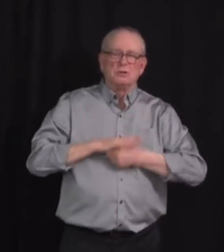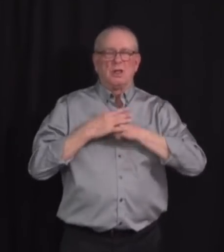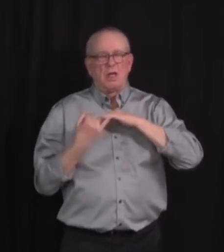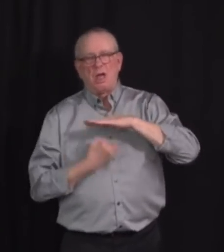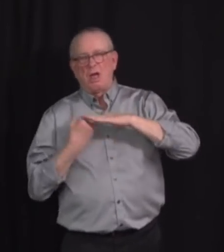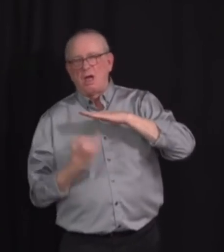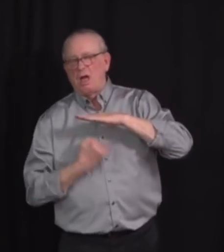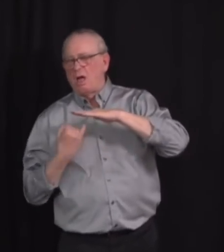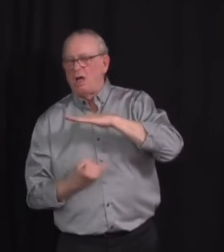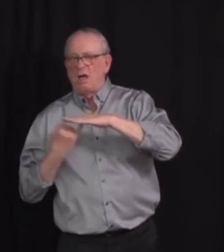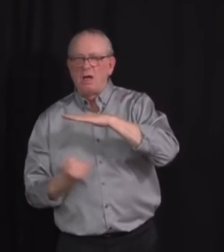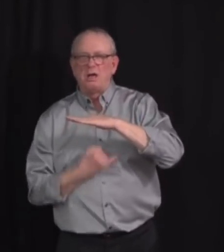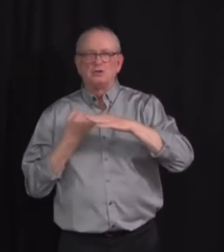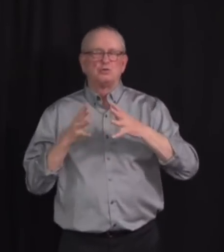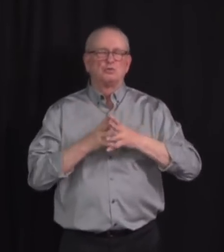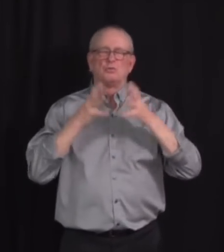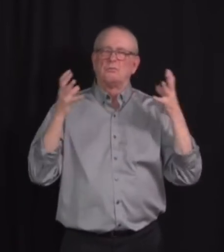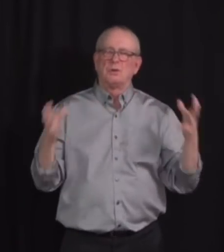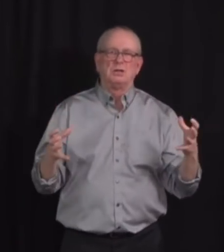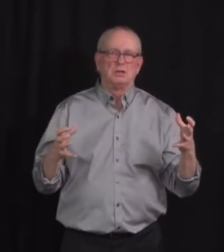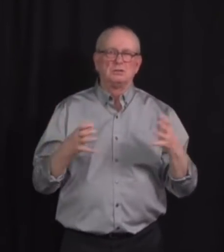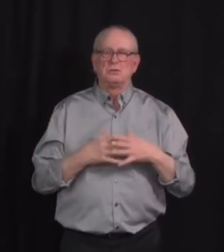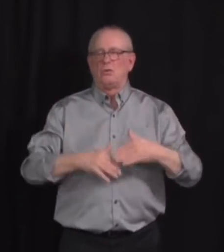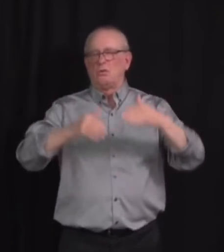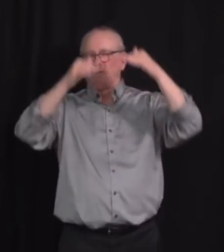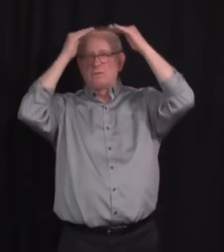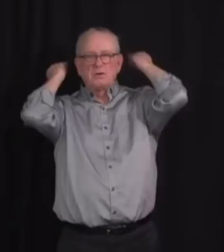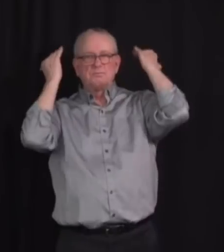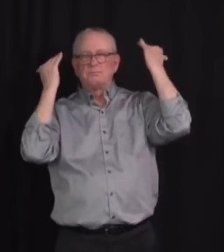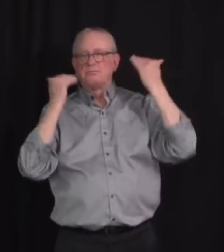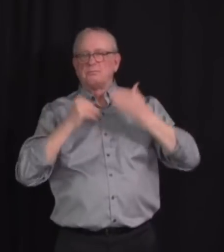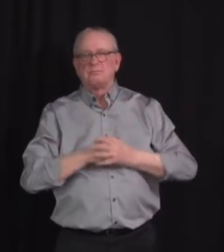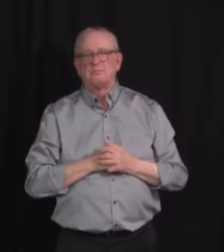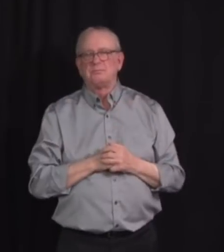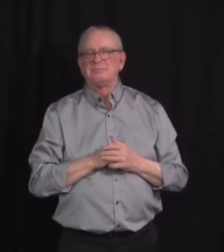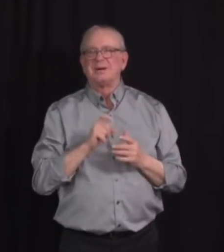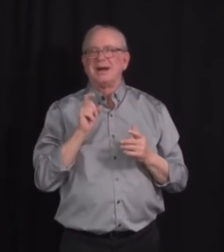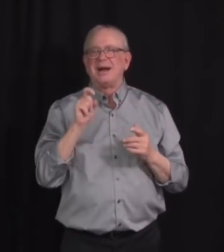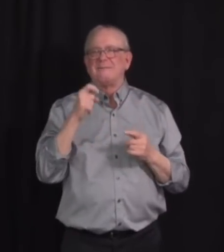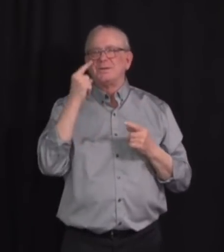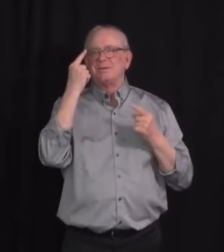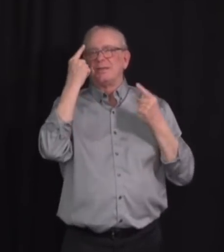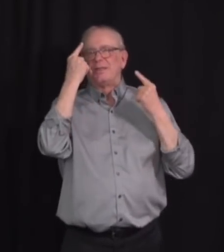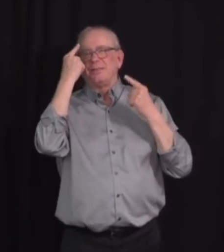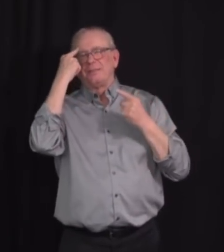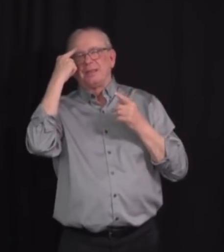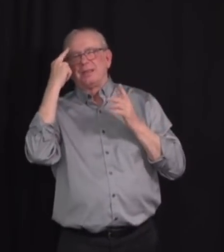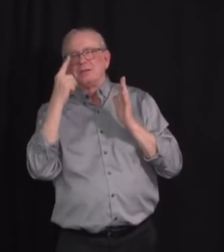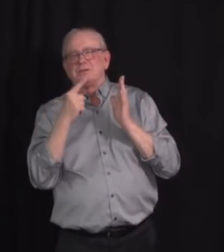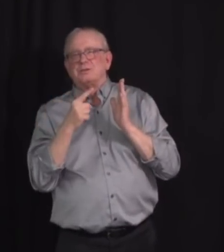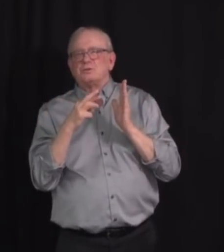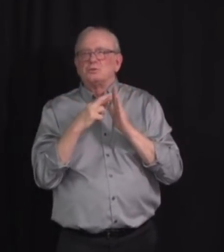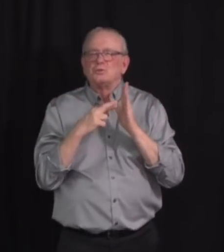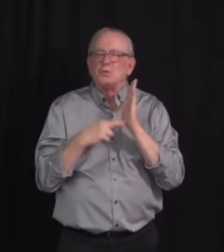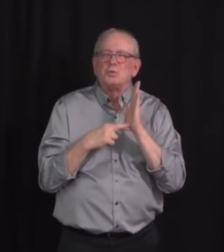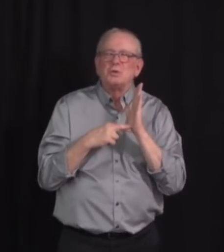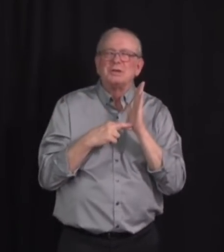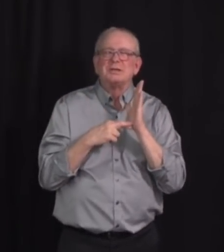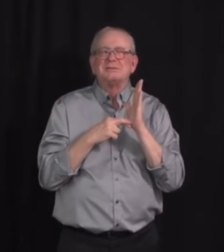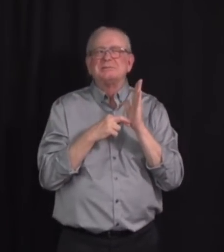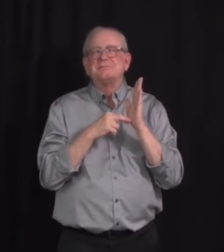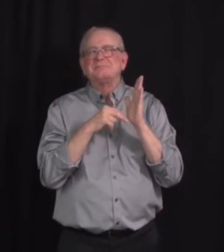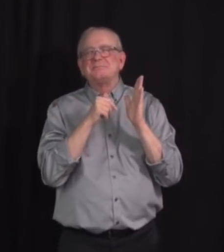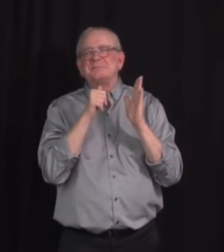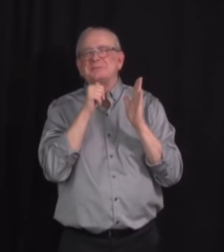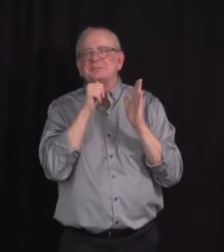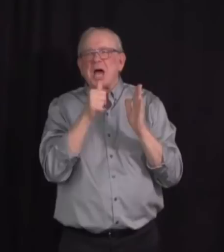And so again, we have to make sure that we're not thinking about the rules as an abstract thing that will always be followed, but rather